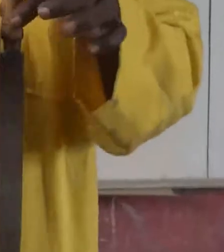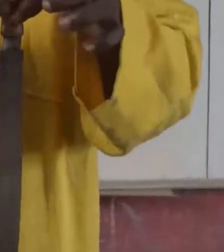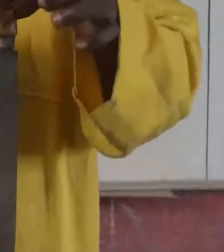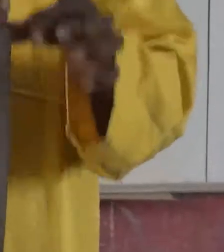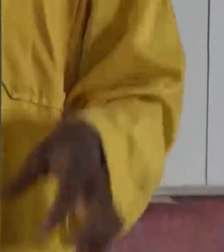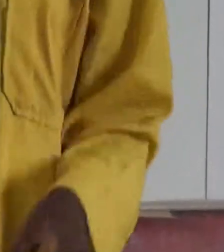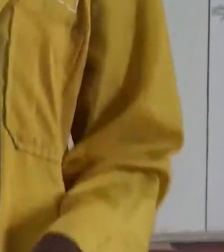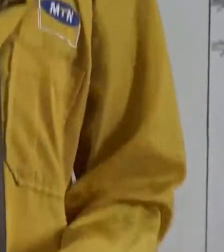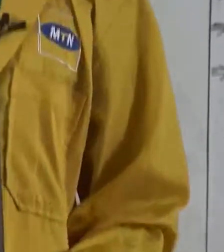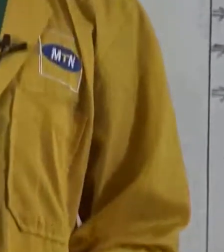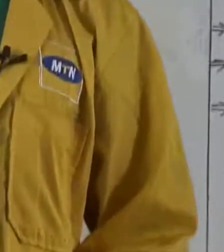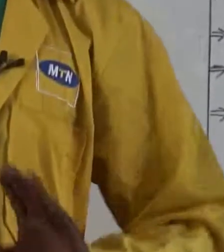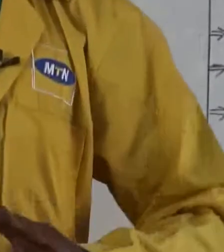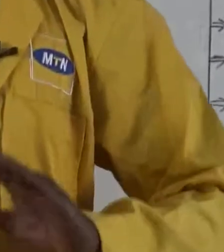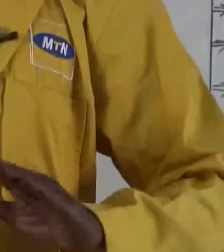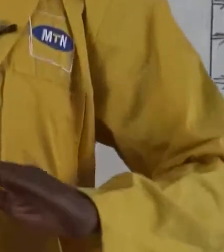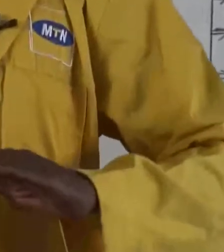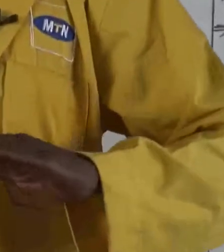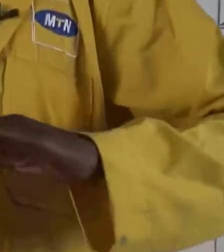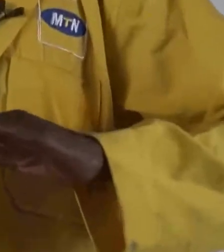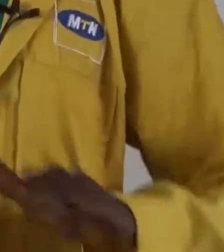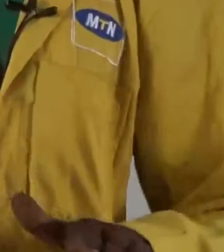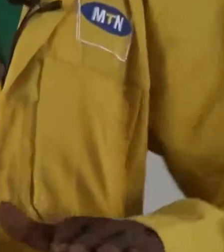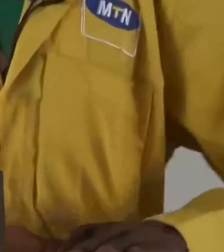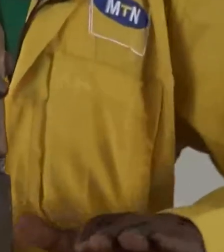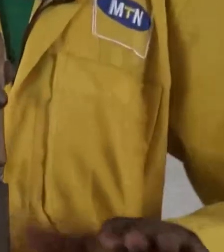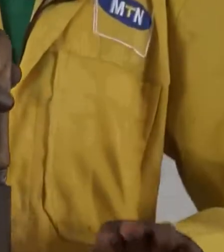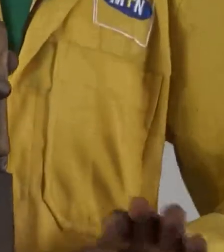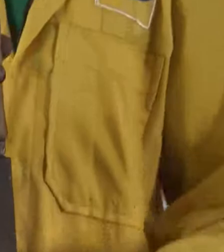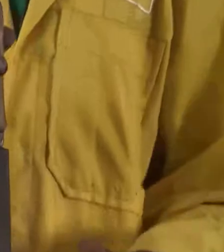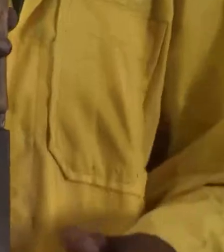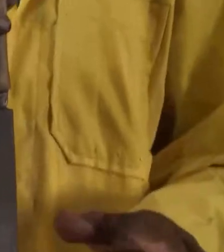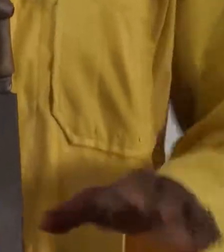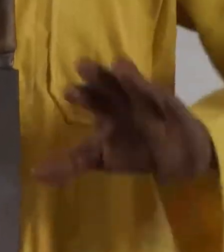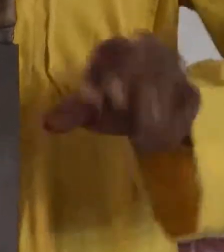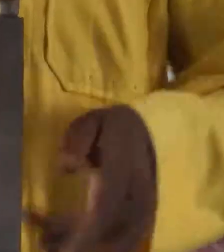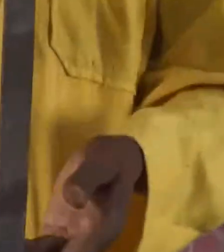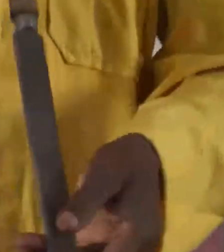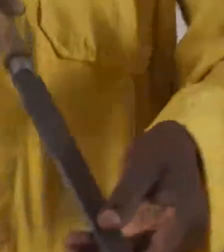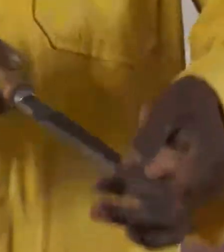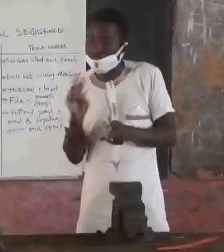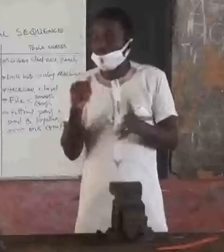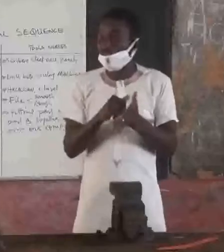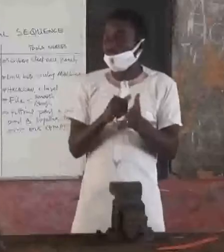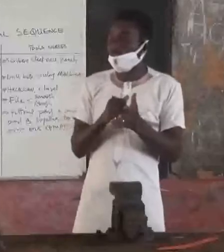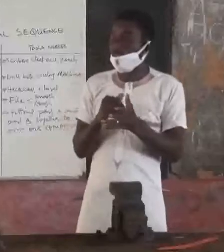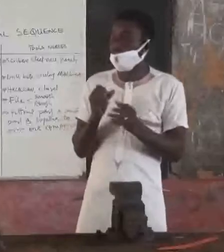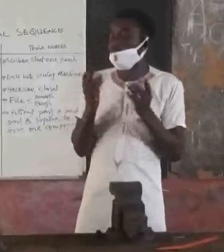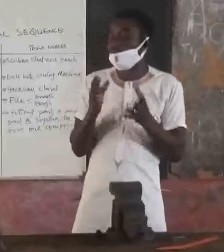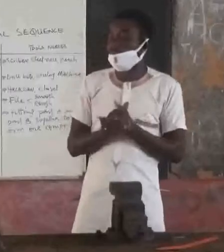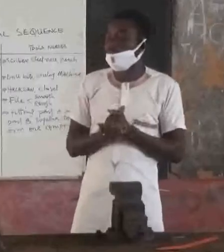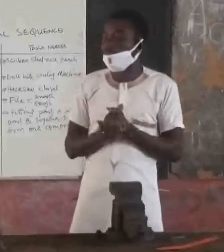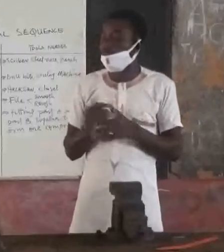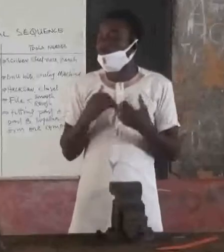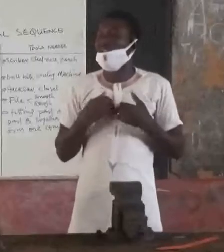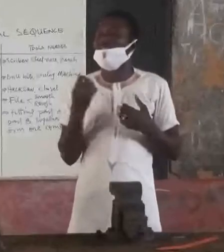I'm holding here is a raw file, where you need to file a very thicker portion. You use it much. Now,